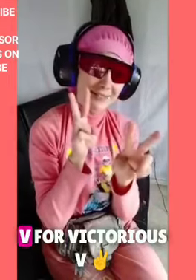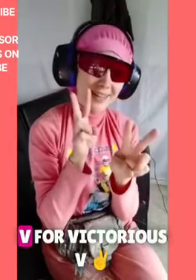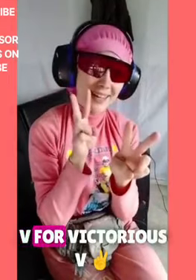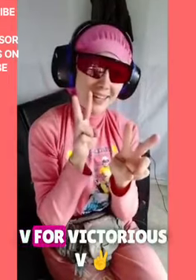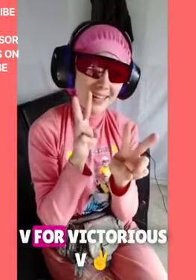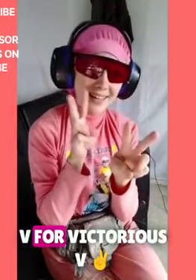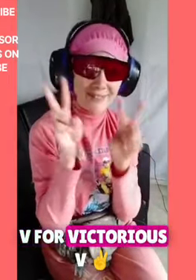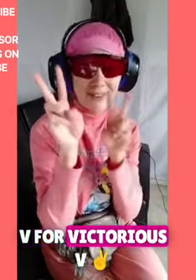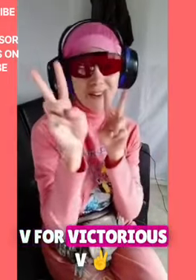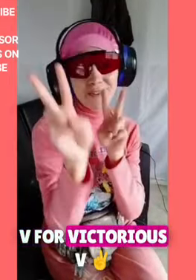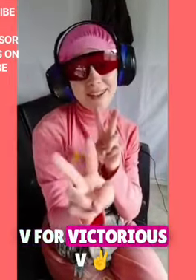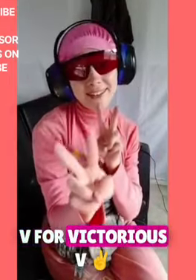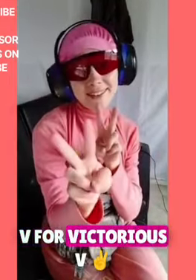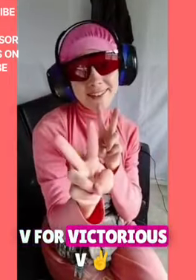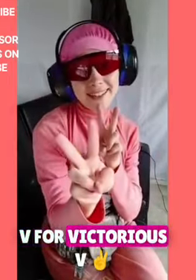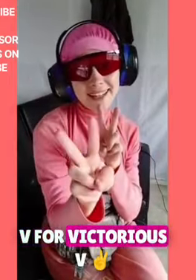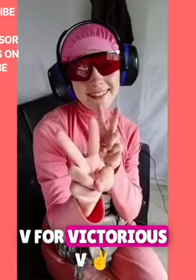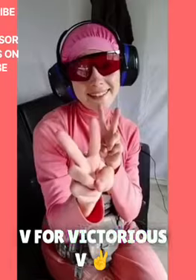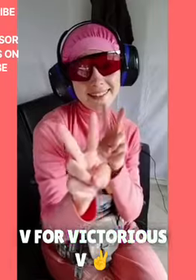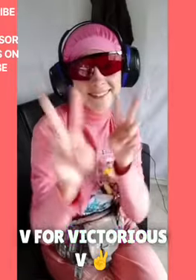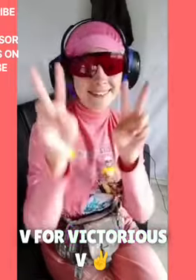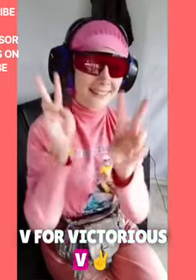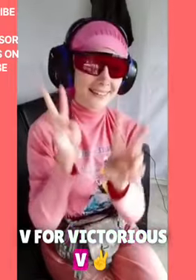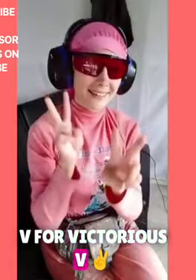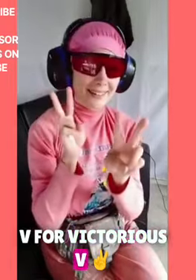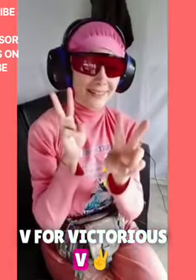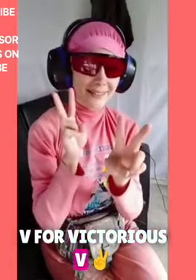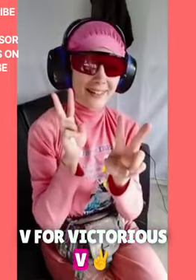V for victorious. V.